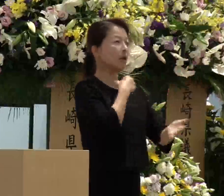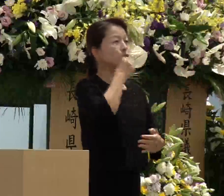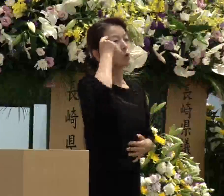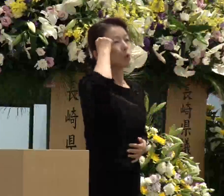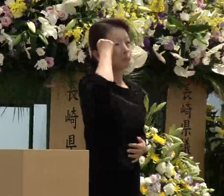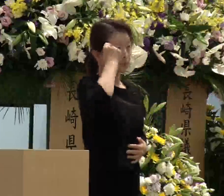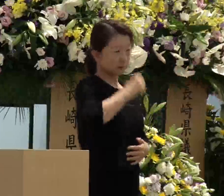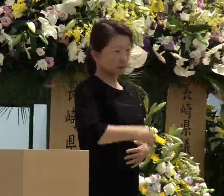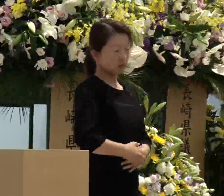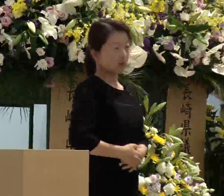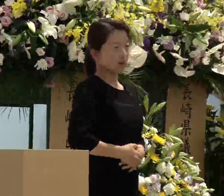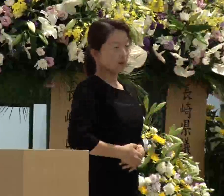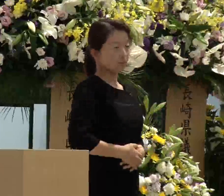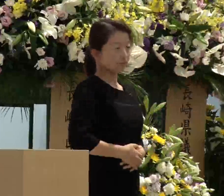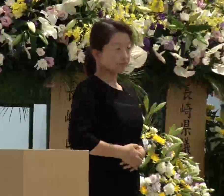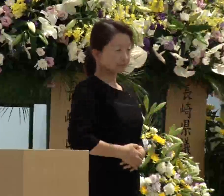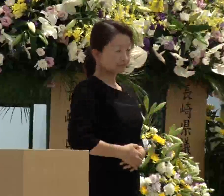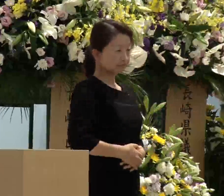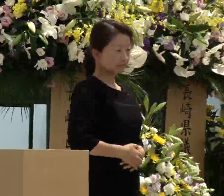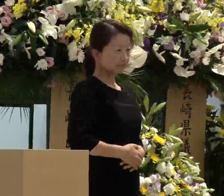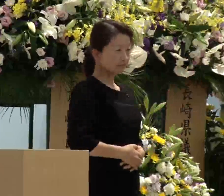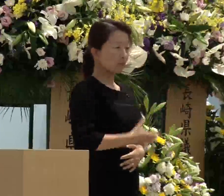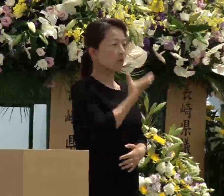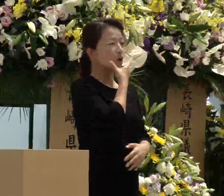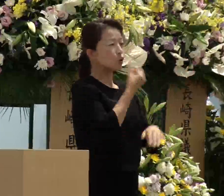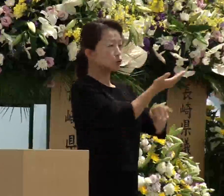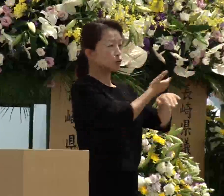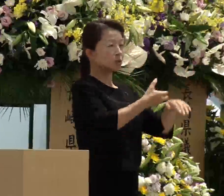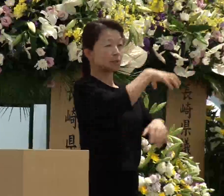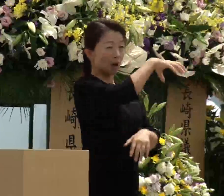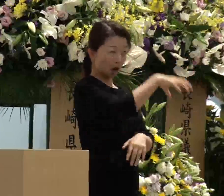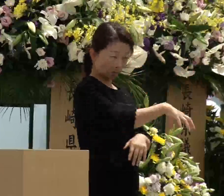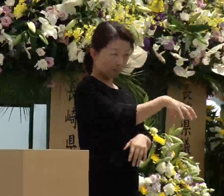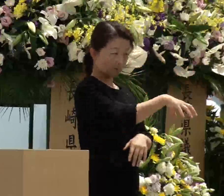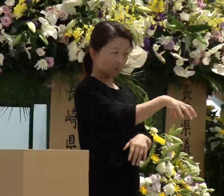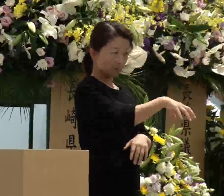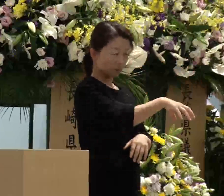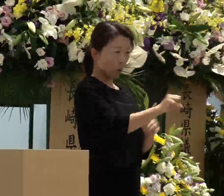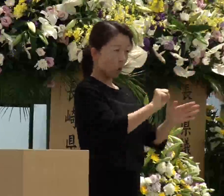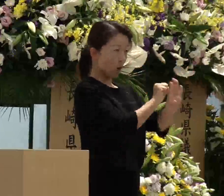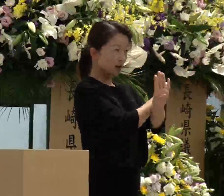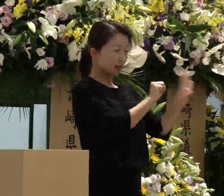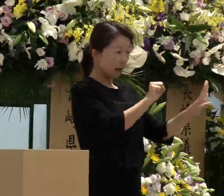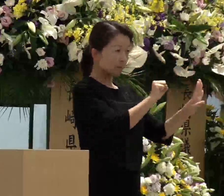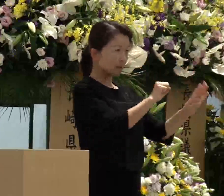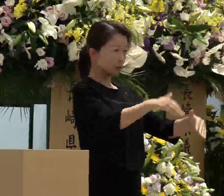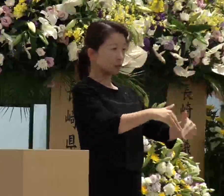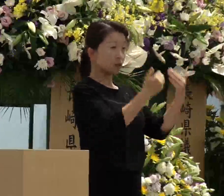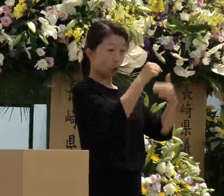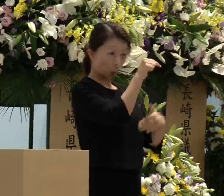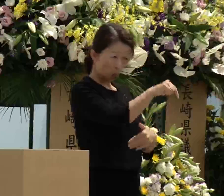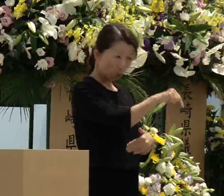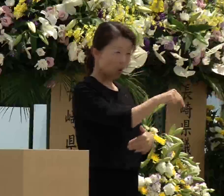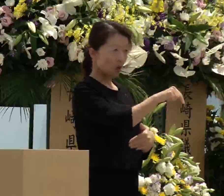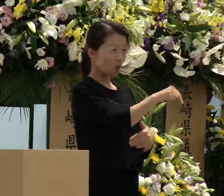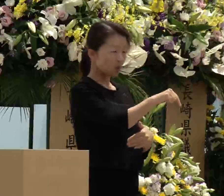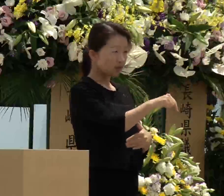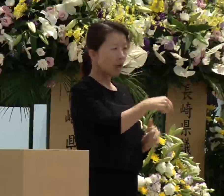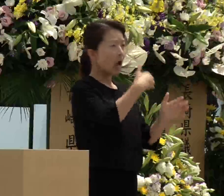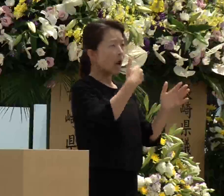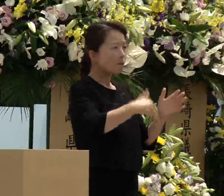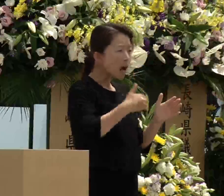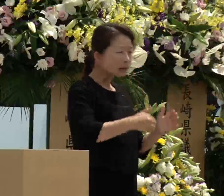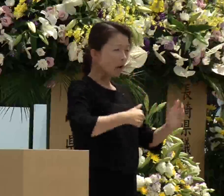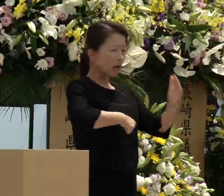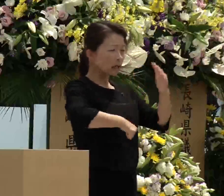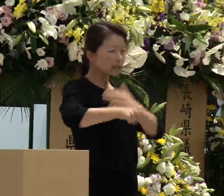of lasting world peace more strongly than ever. Now, the great East Japan earthquake